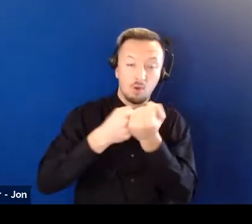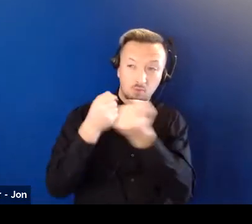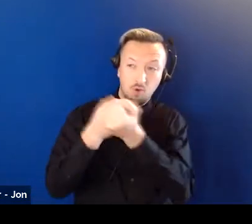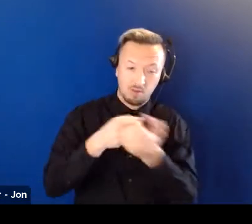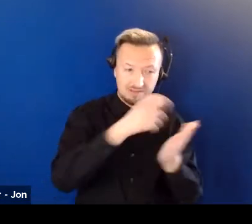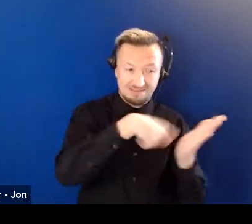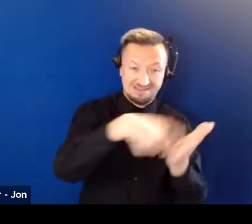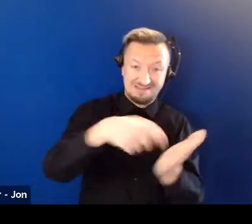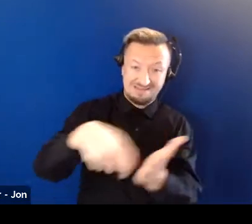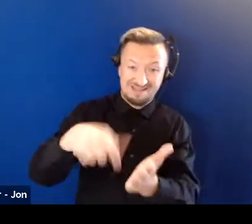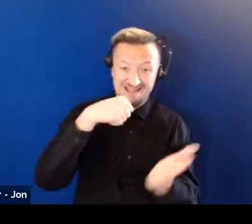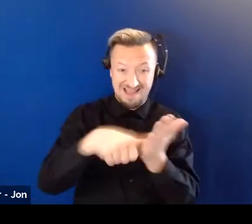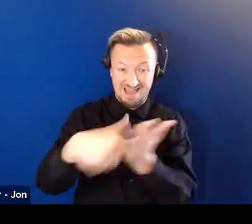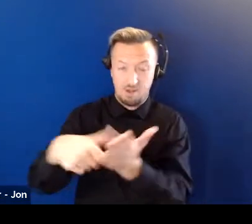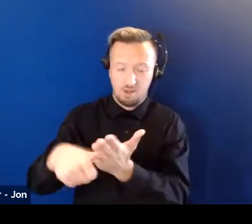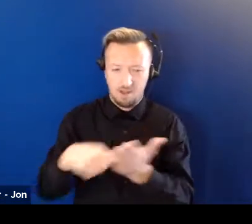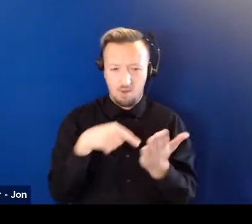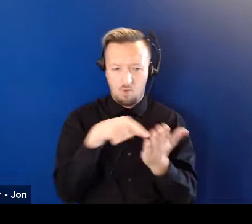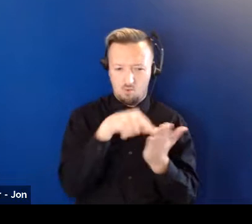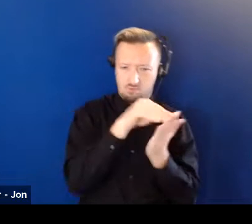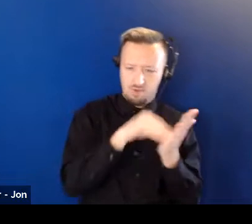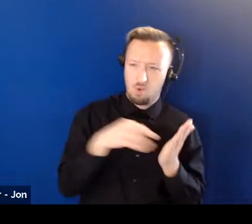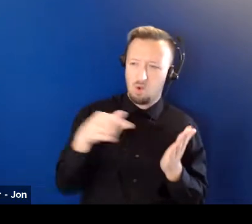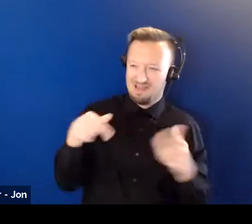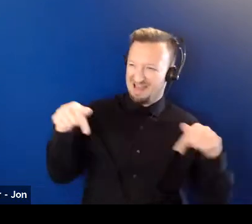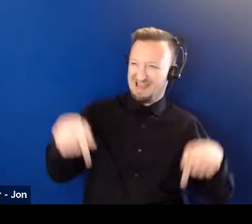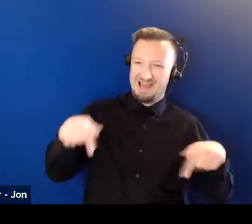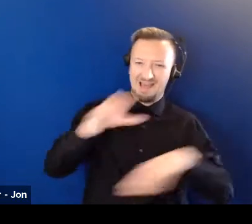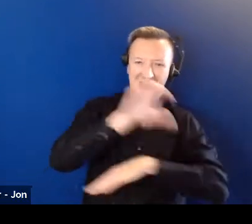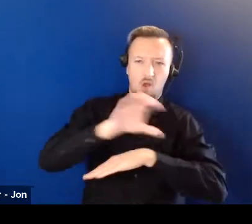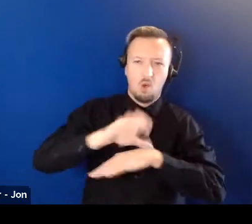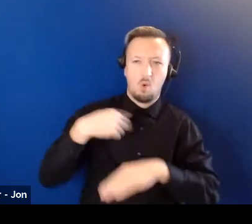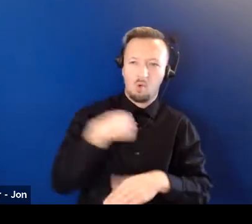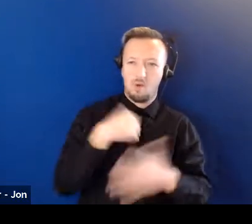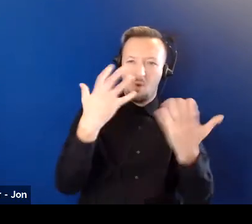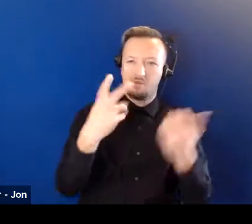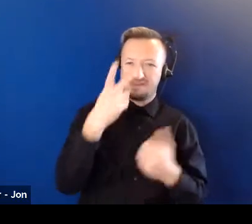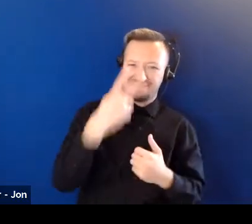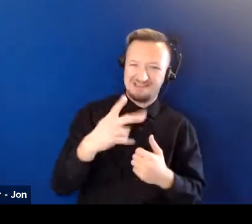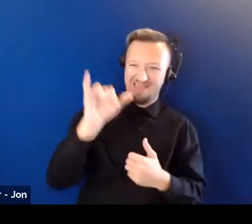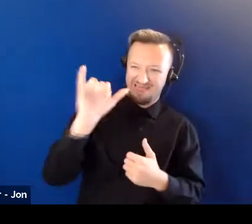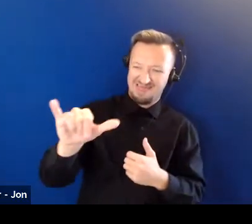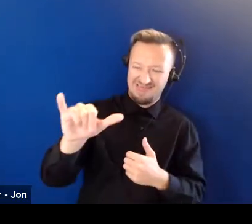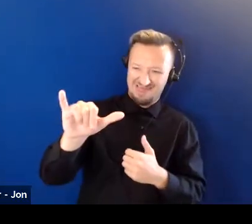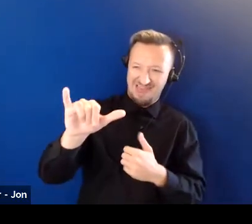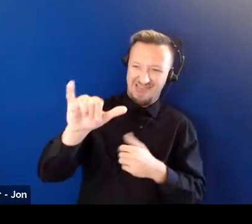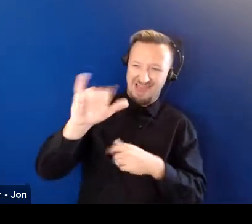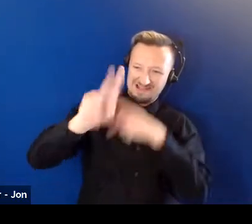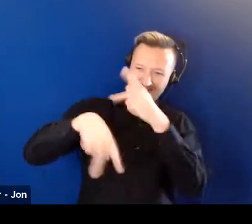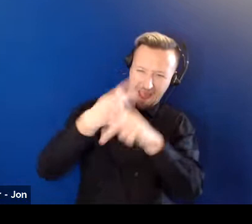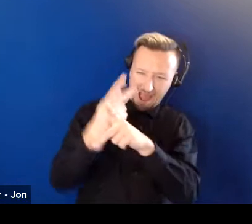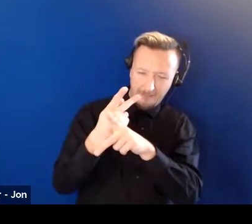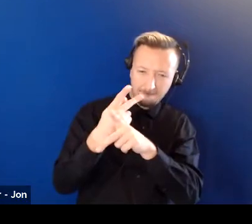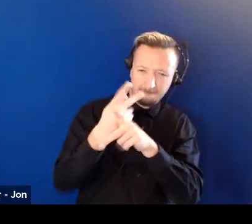see this model played out in Colorado and be adopted,